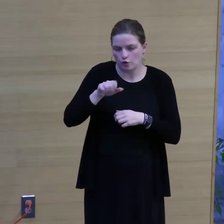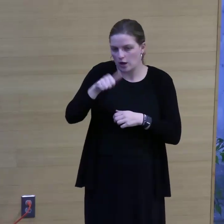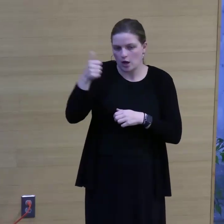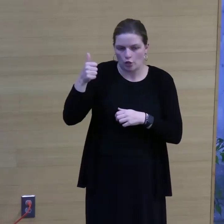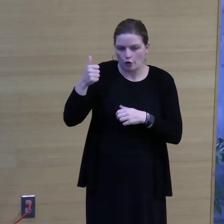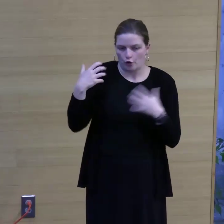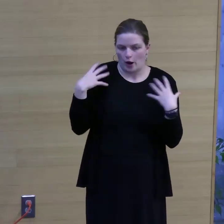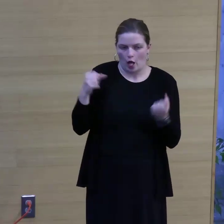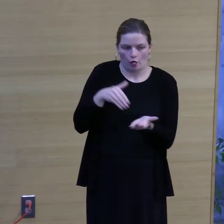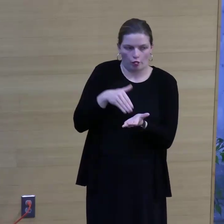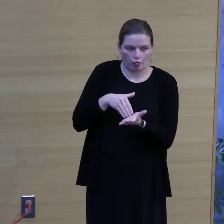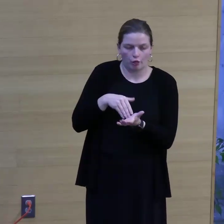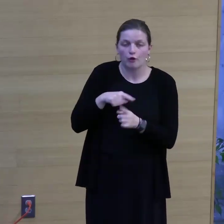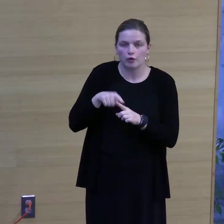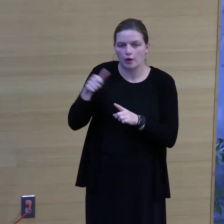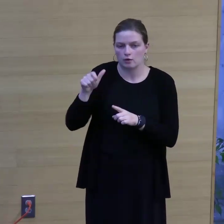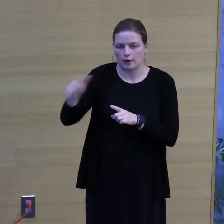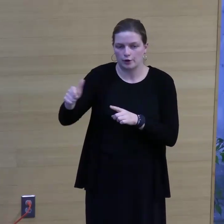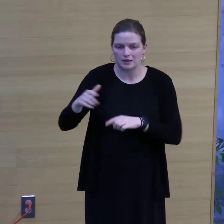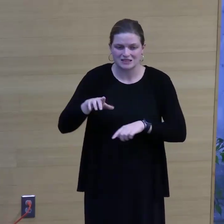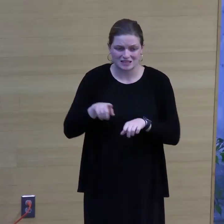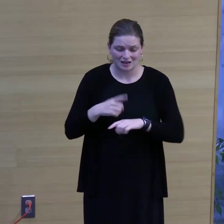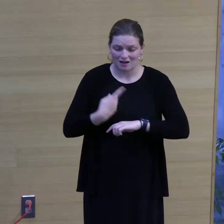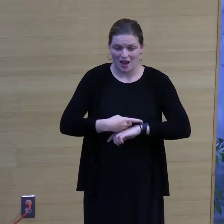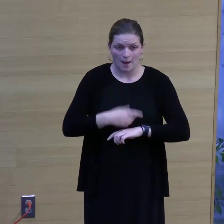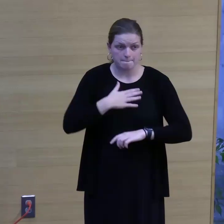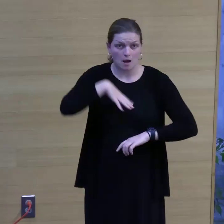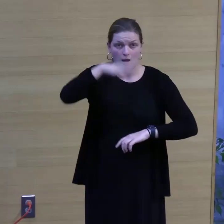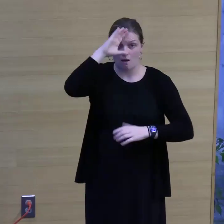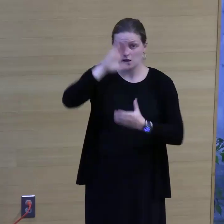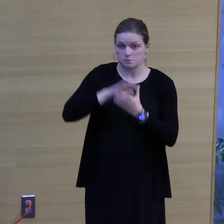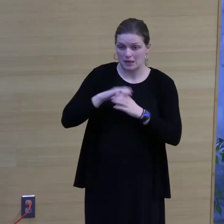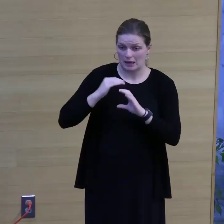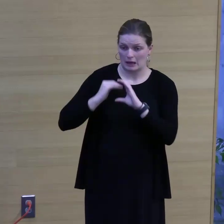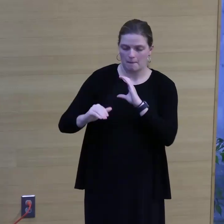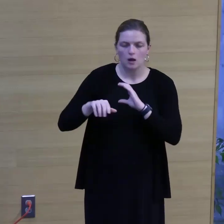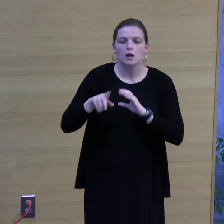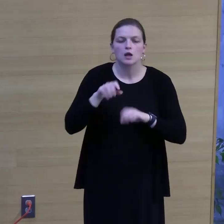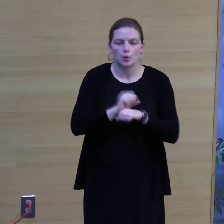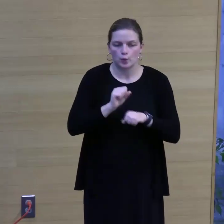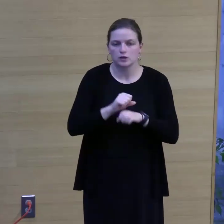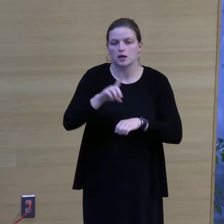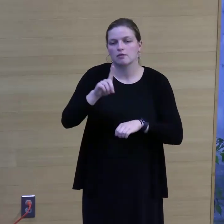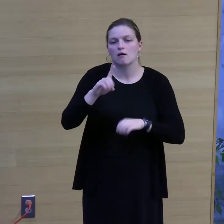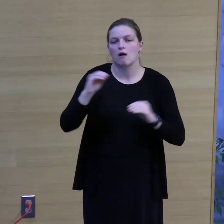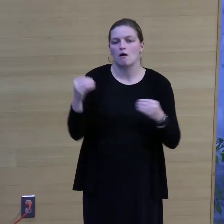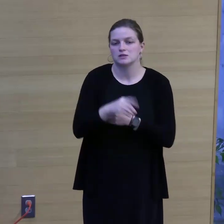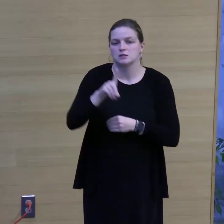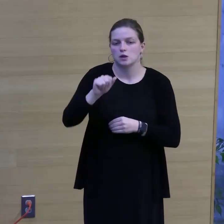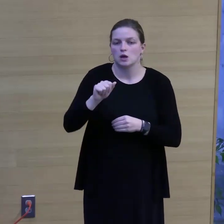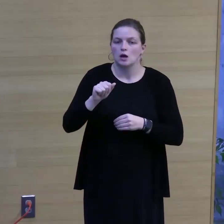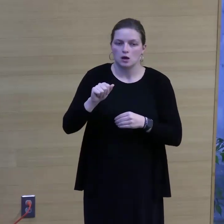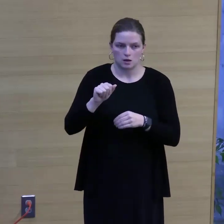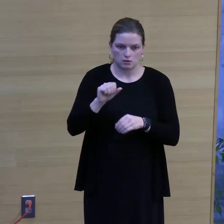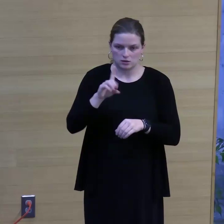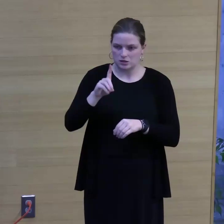House officials later that day. And my husband sending an email to his office. And at the time, my husband worked the Office of Disability Employment Policy at the